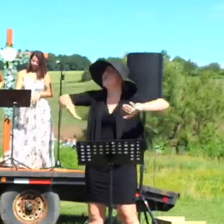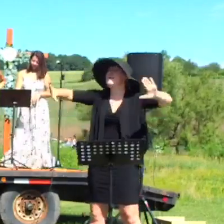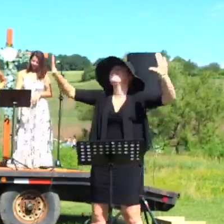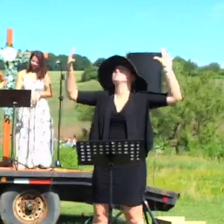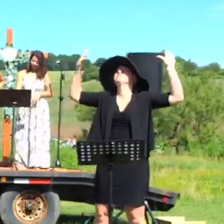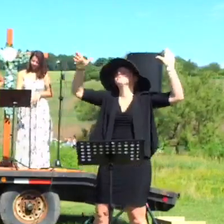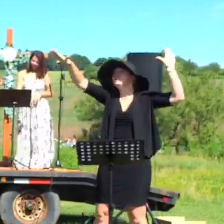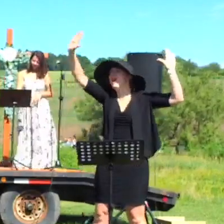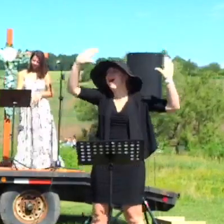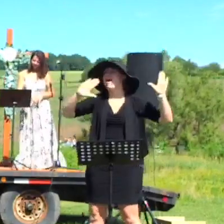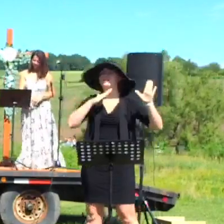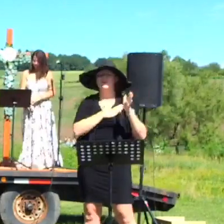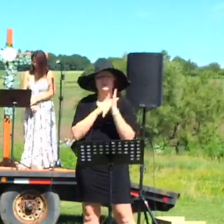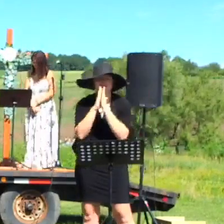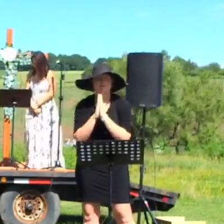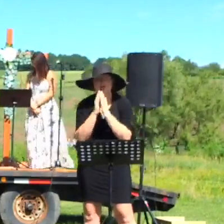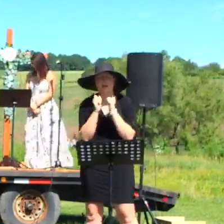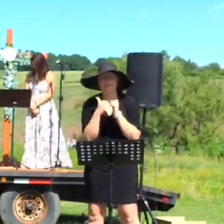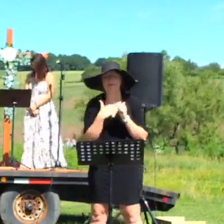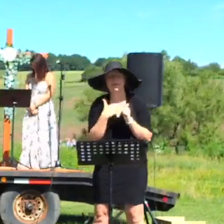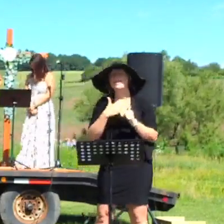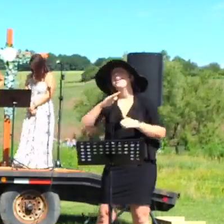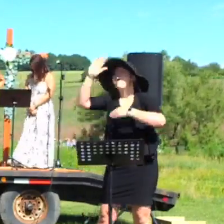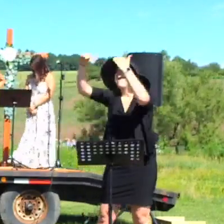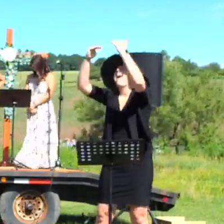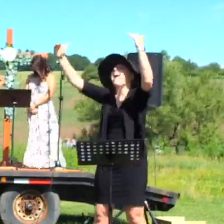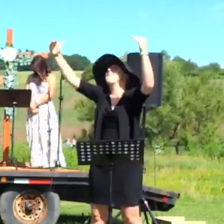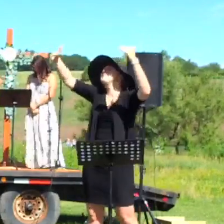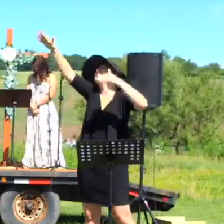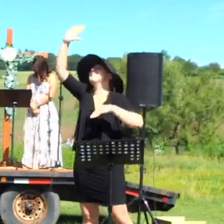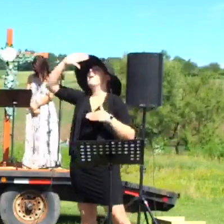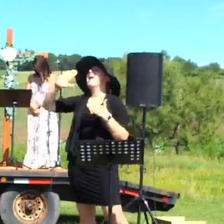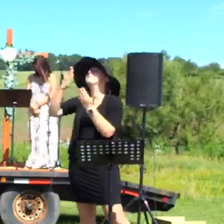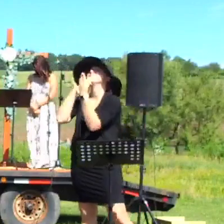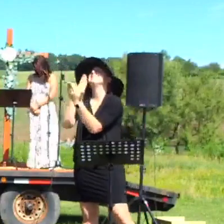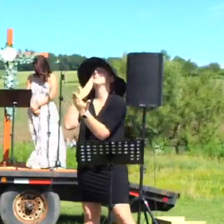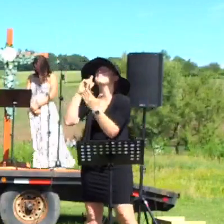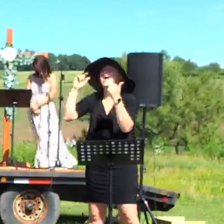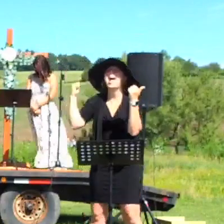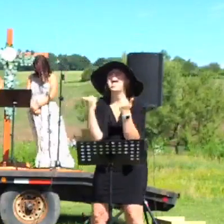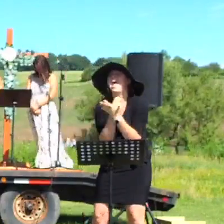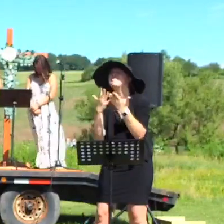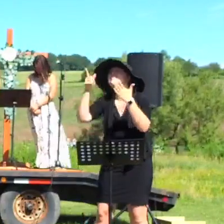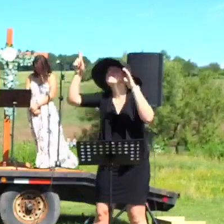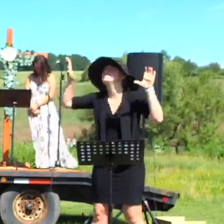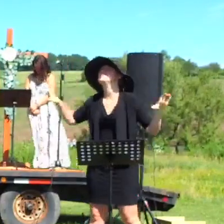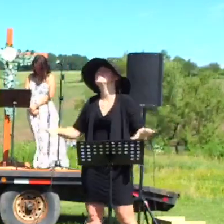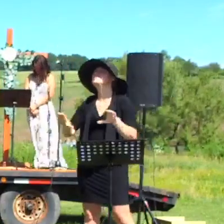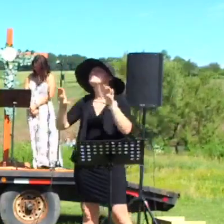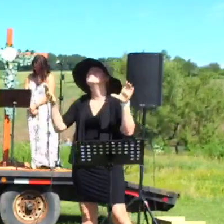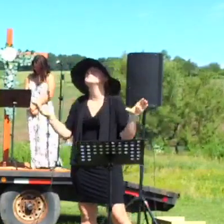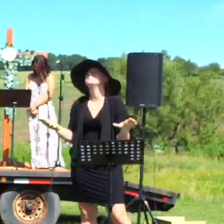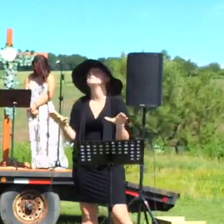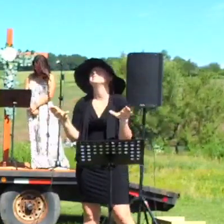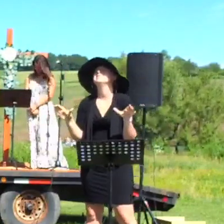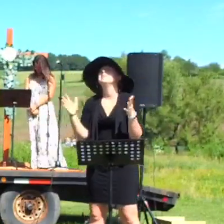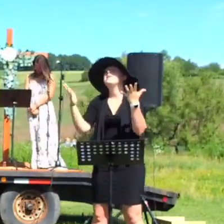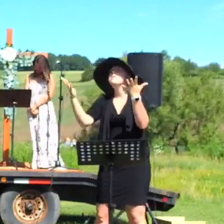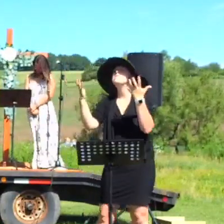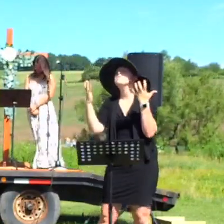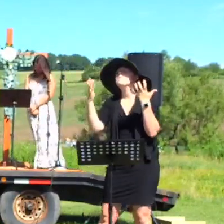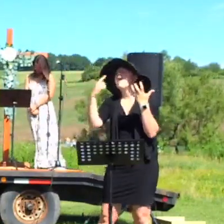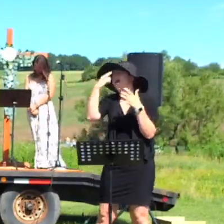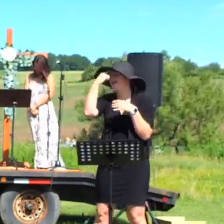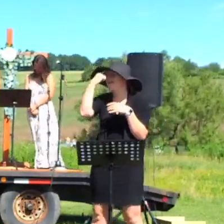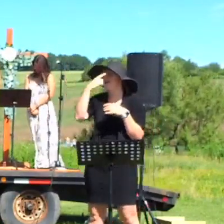Him. So join me in prayer. Heavenly Father, we thank You for all that You do. We just want to turn our hearts and our